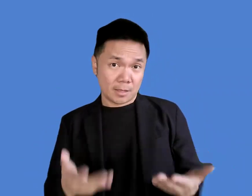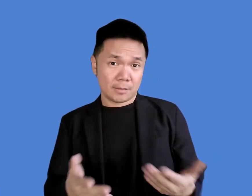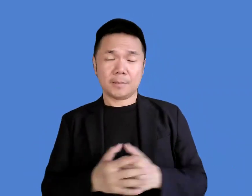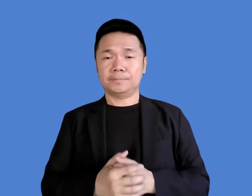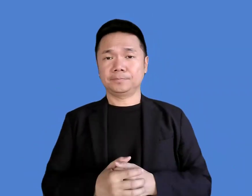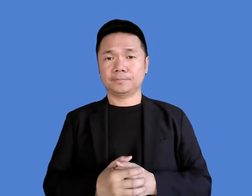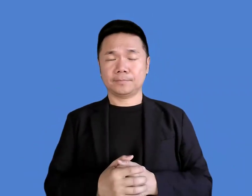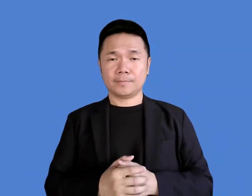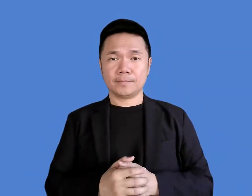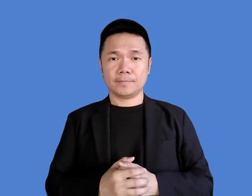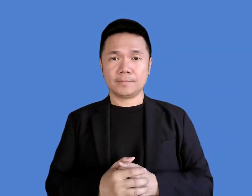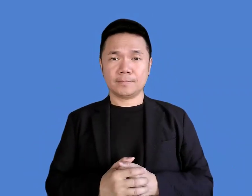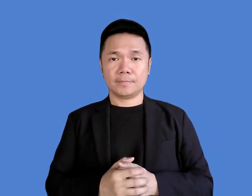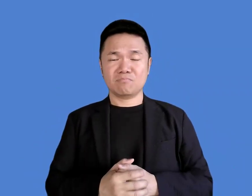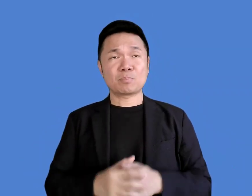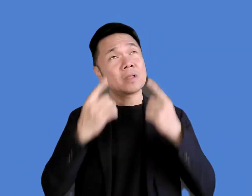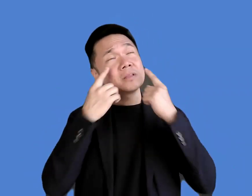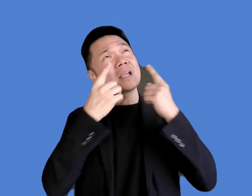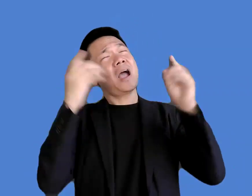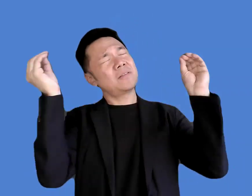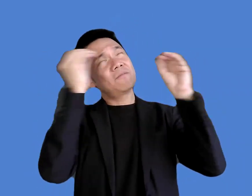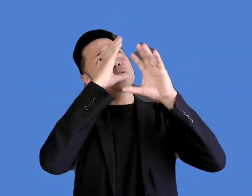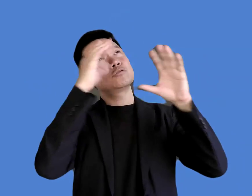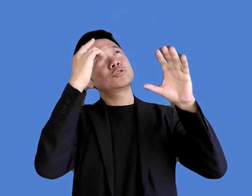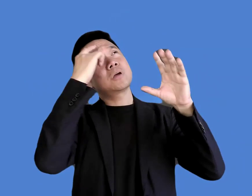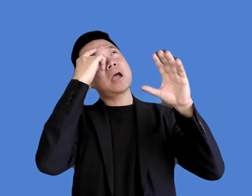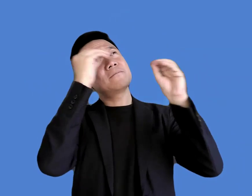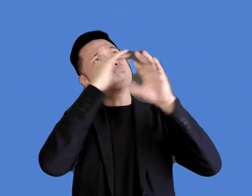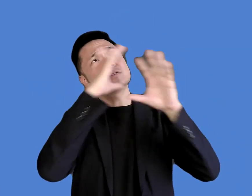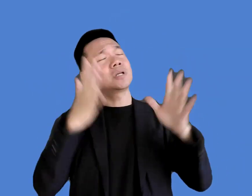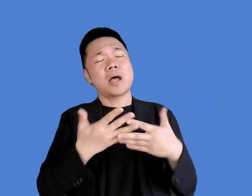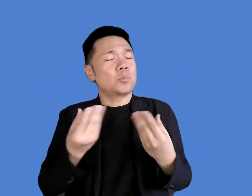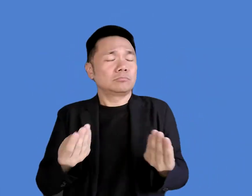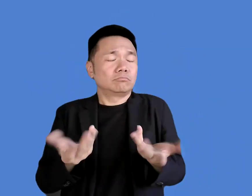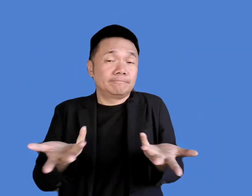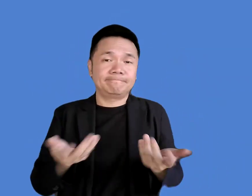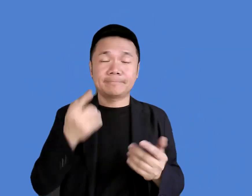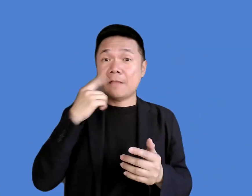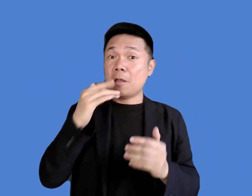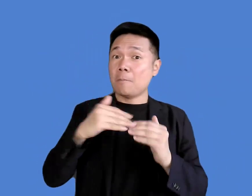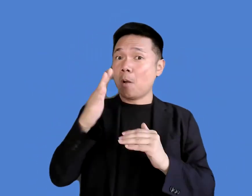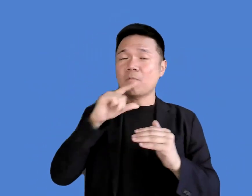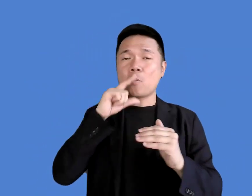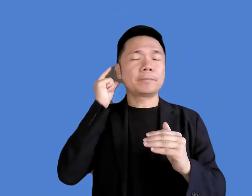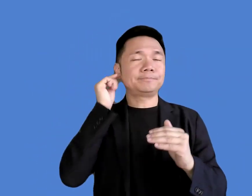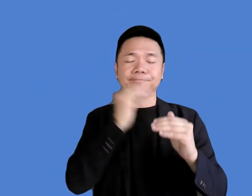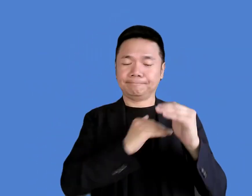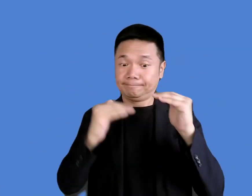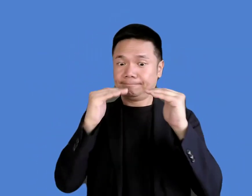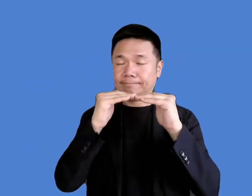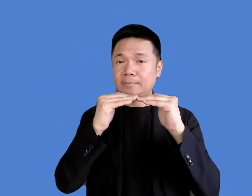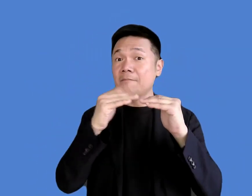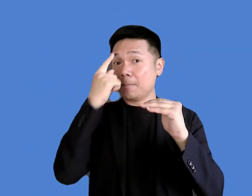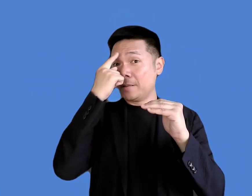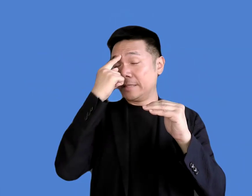sharp contrast to the potential future that we could all have. By advancing gender equality, investing in